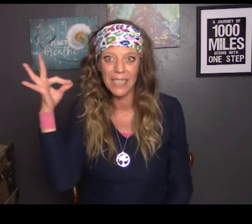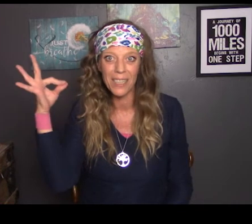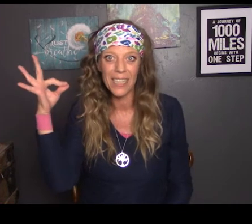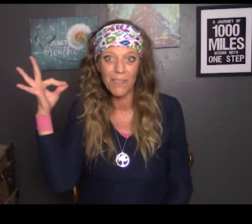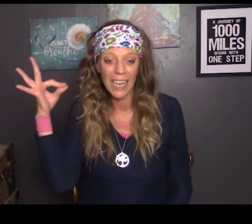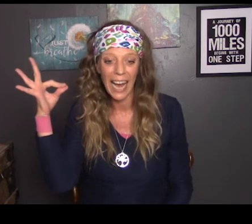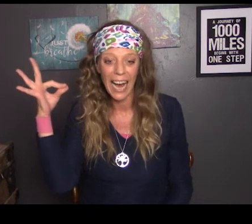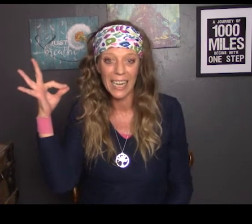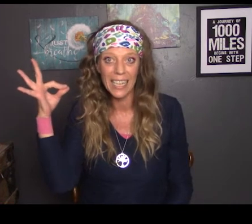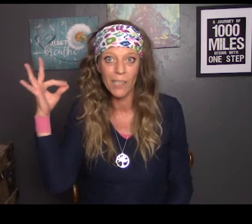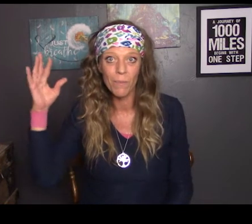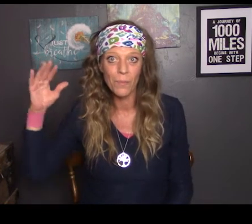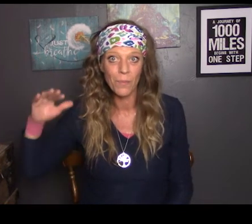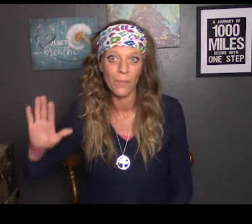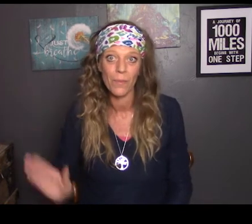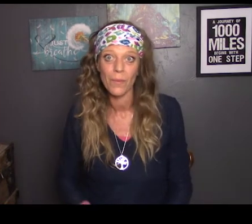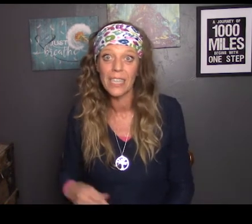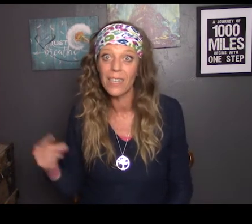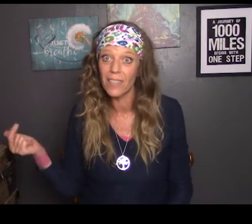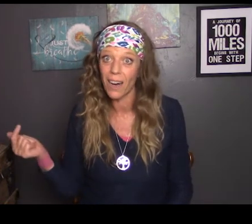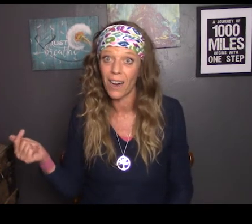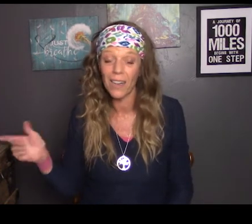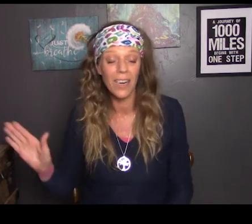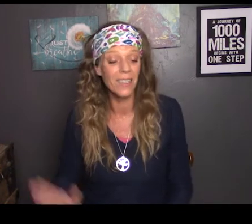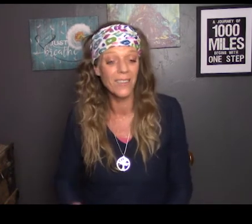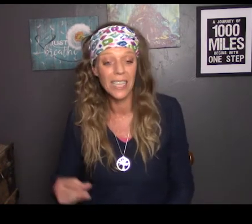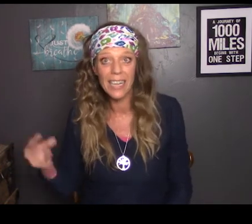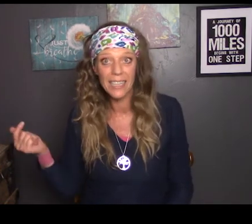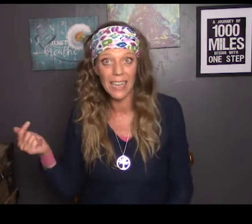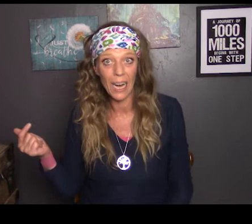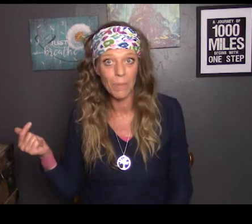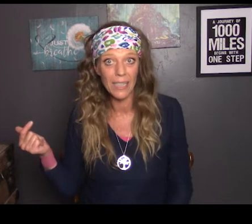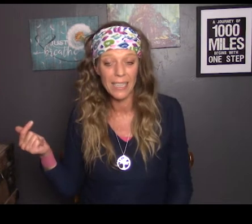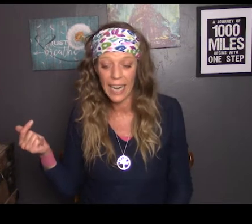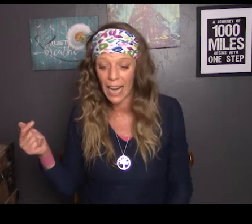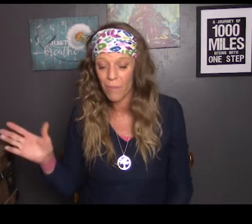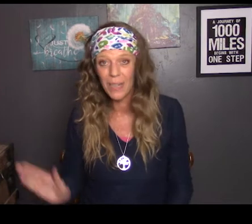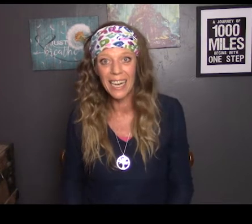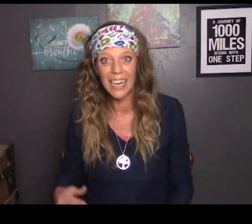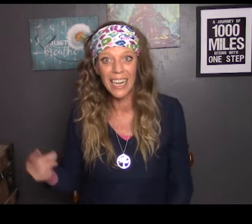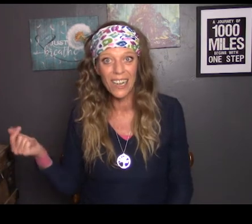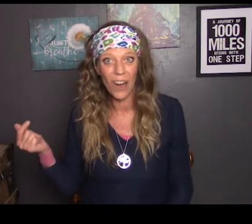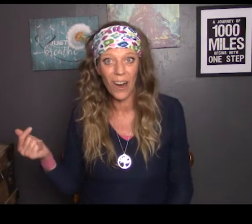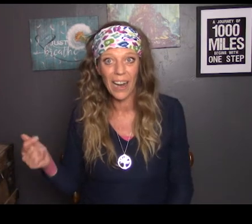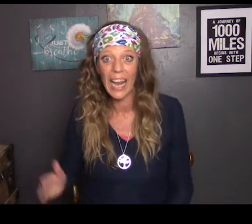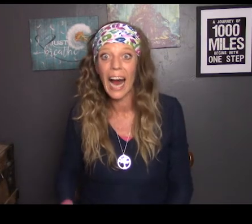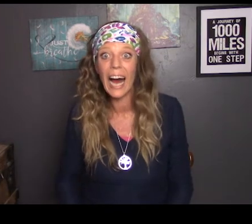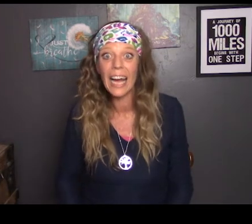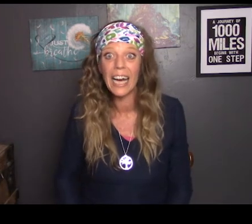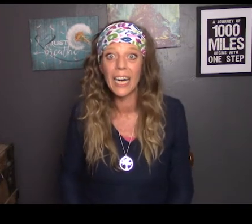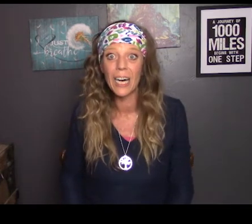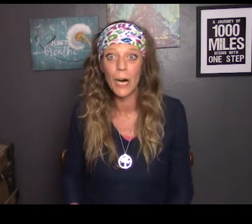whiskers of a cat. Dog, slap and snap. Dog, I